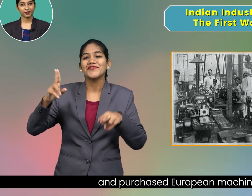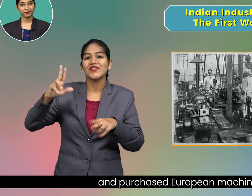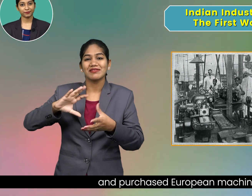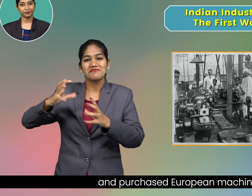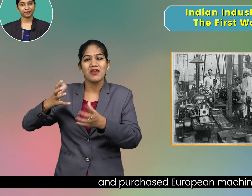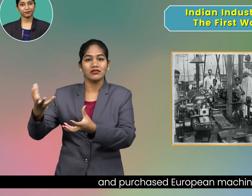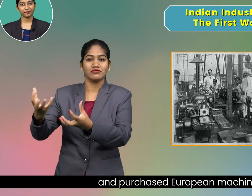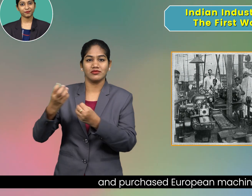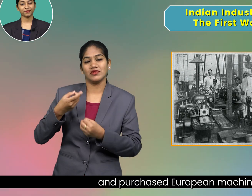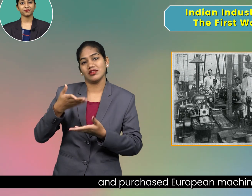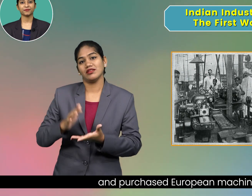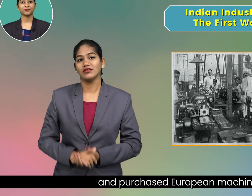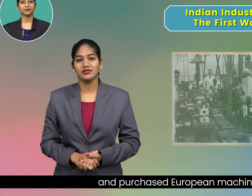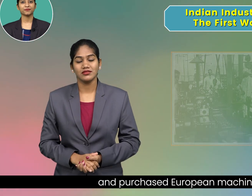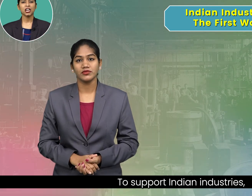machines.